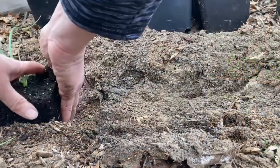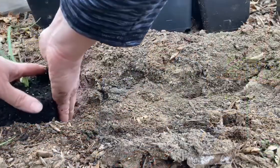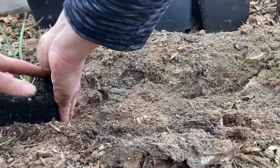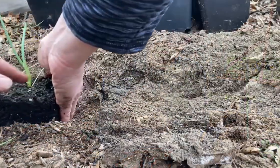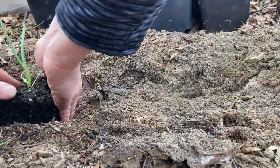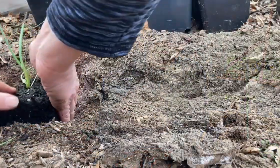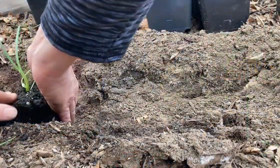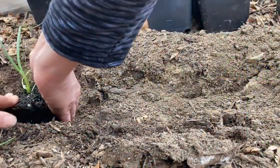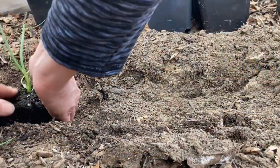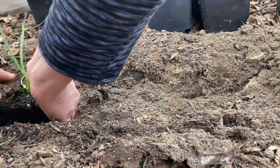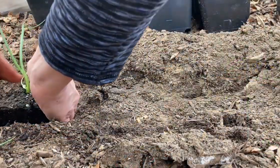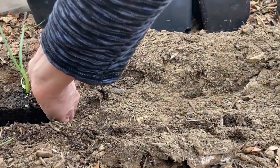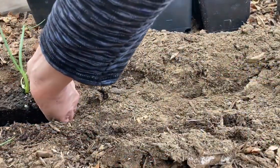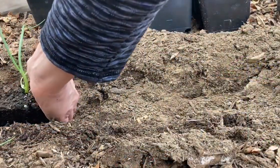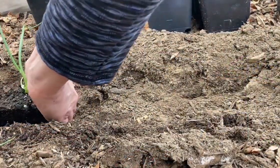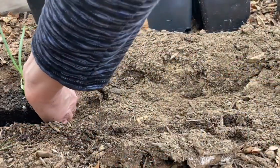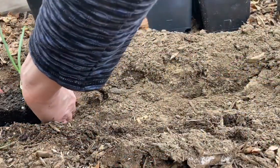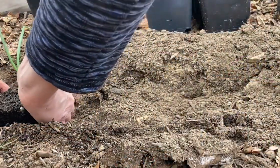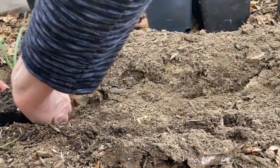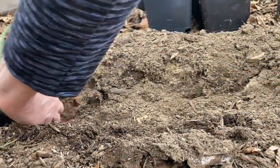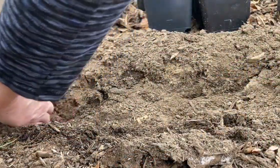my plants this year.